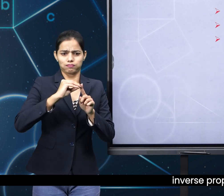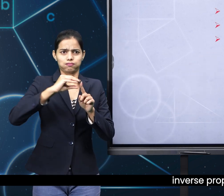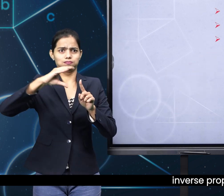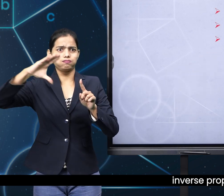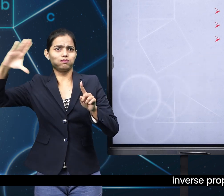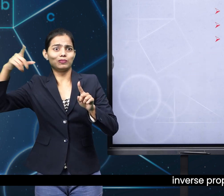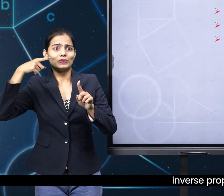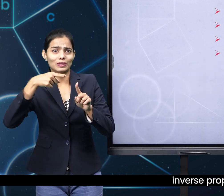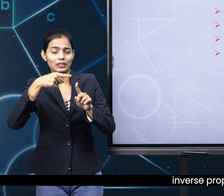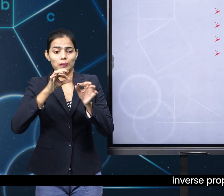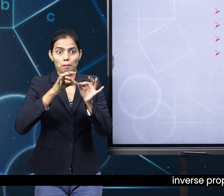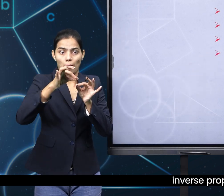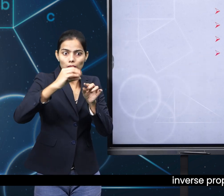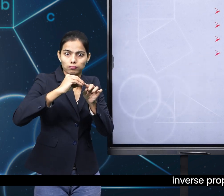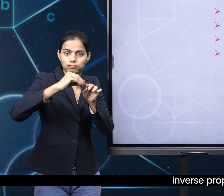inverse proportion,